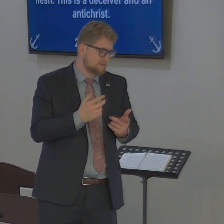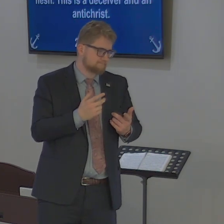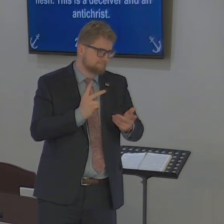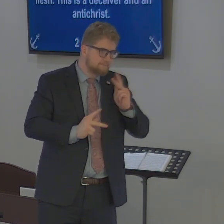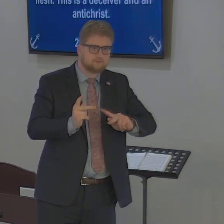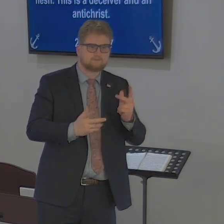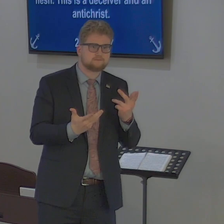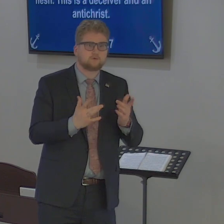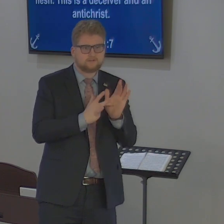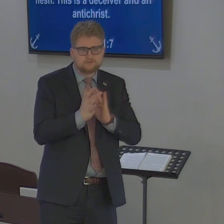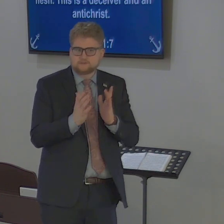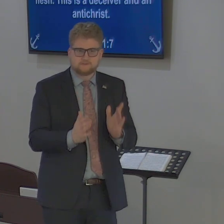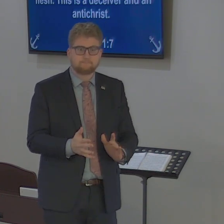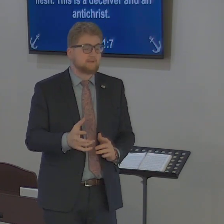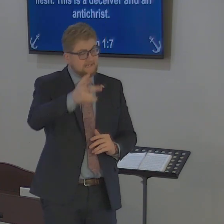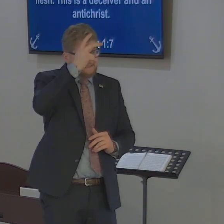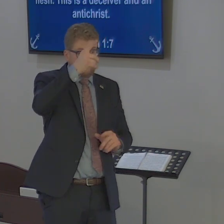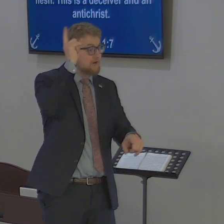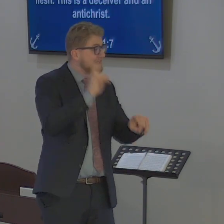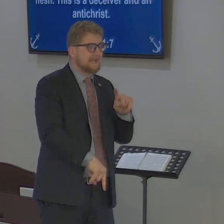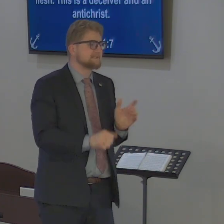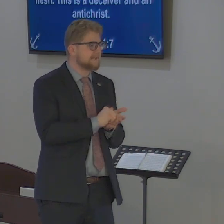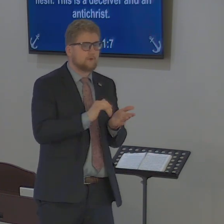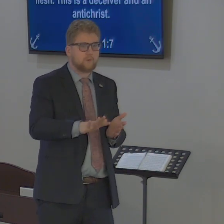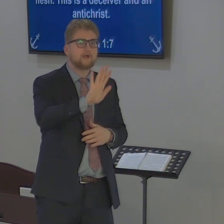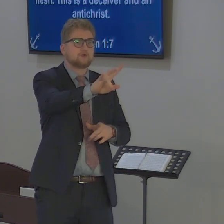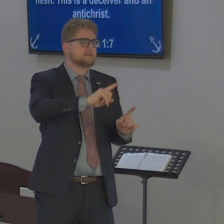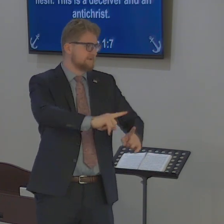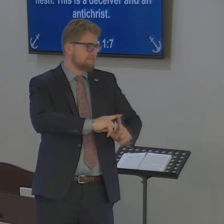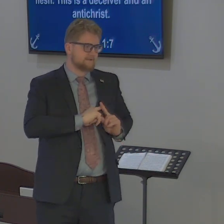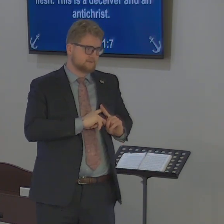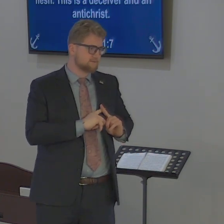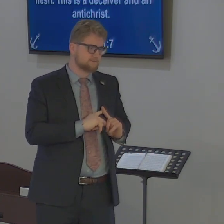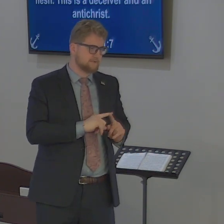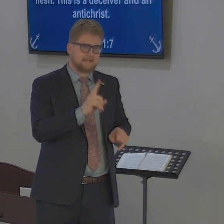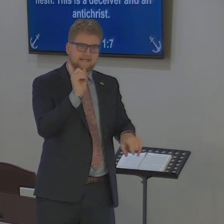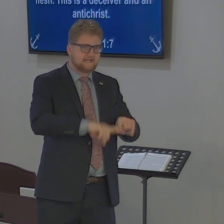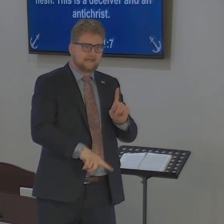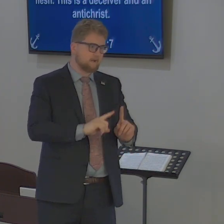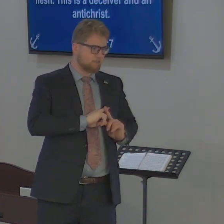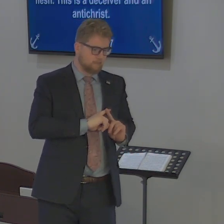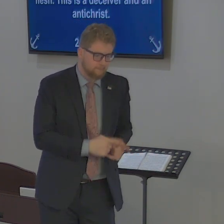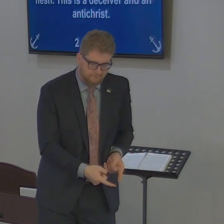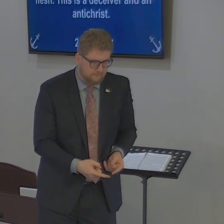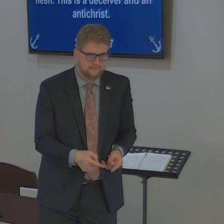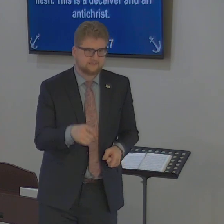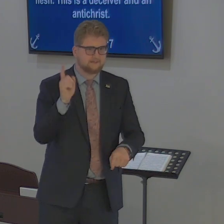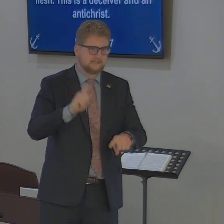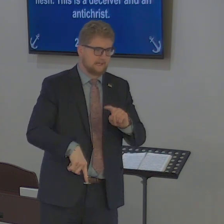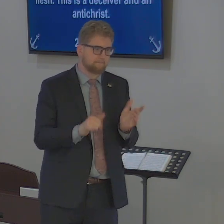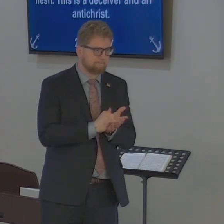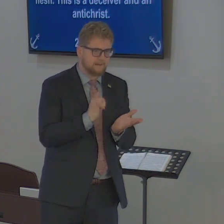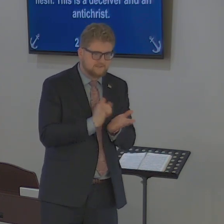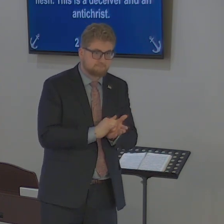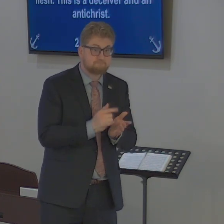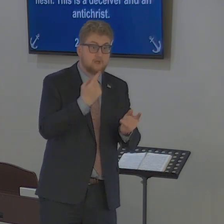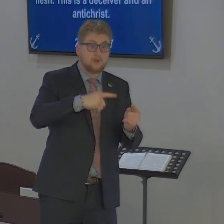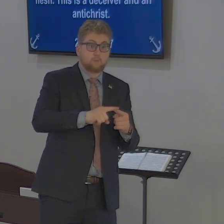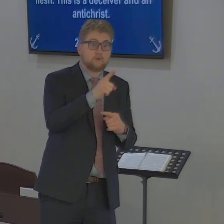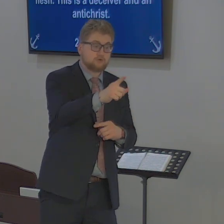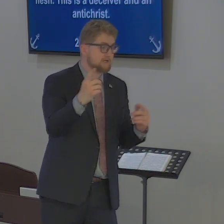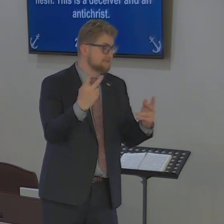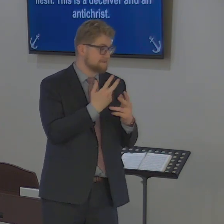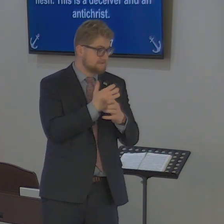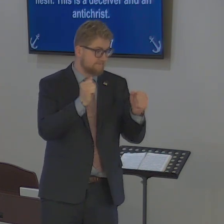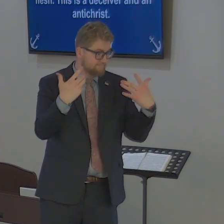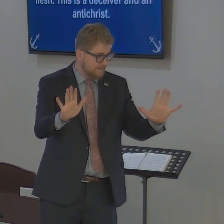devil cannot steal your salvation. Hope you understand that. The devil cannot take your salvation. When you're saved, your name's written down in the Lamb's